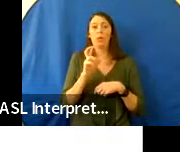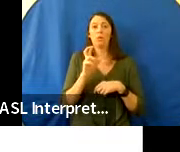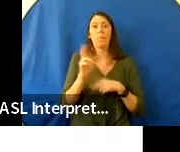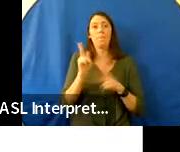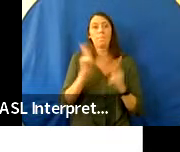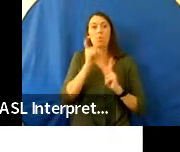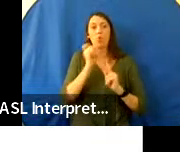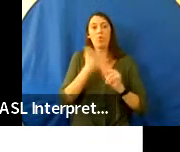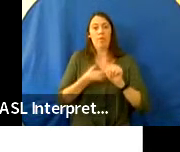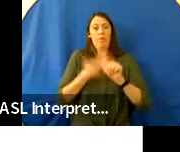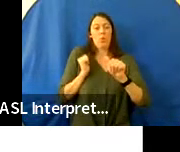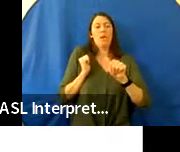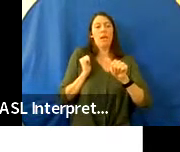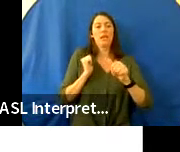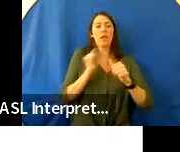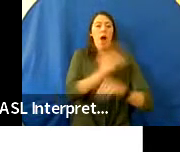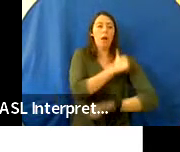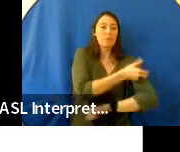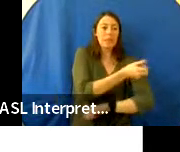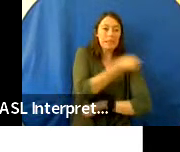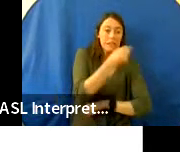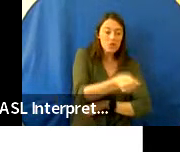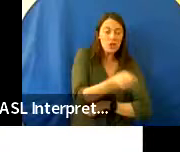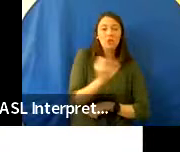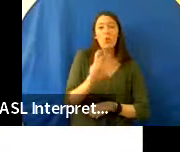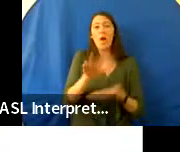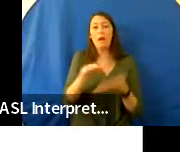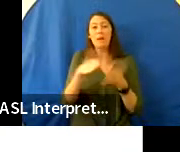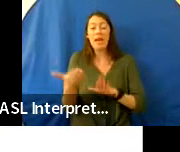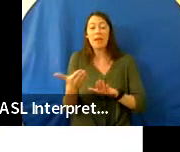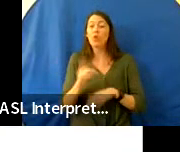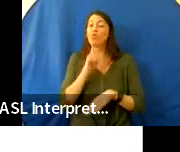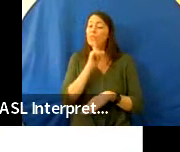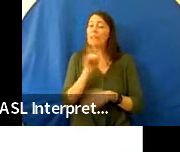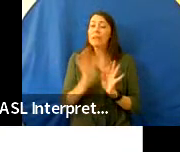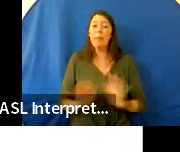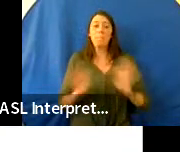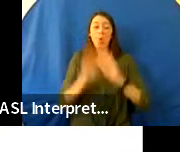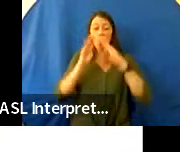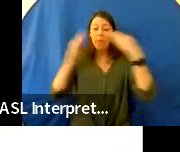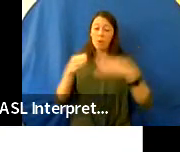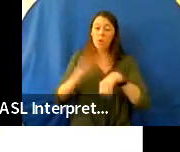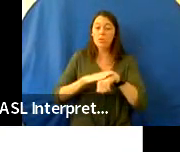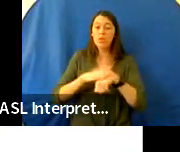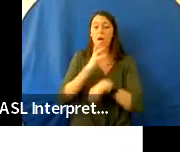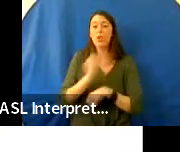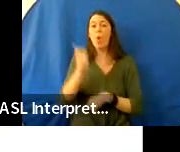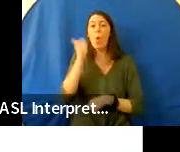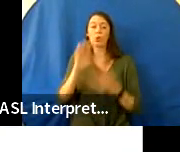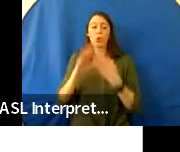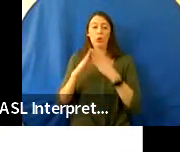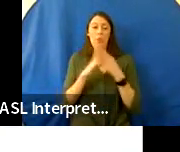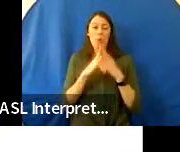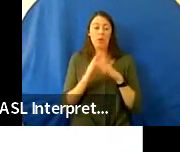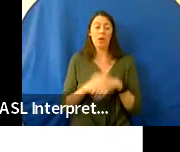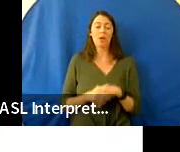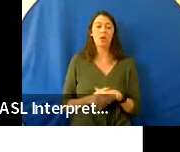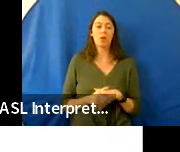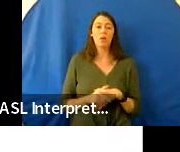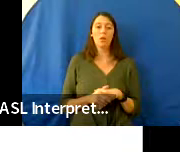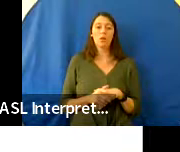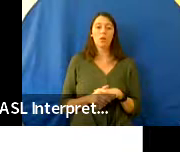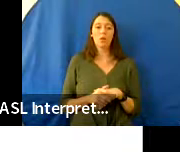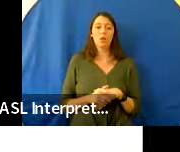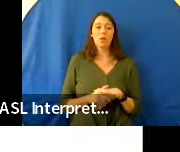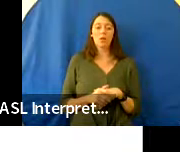needed to focus on those populations. But as we start looking at transitioning to our COVID response